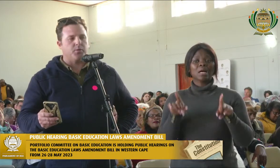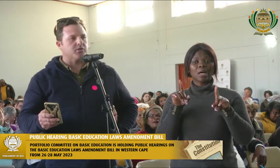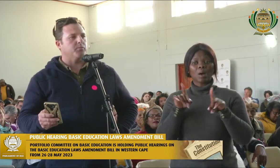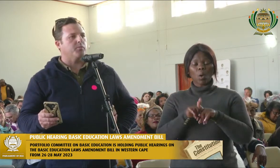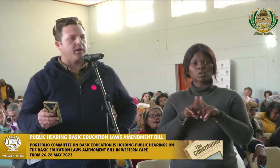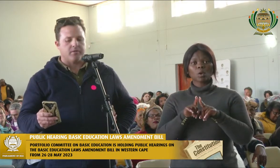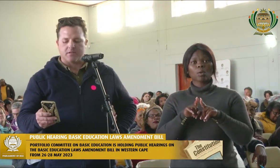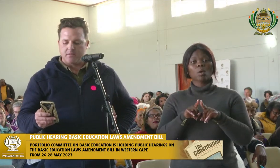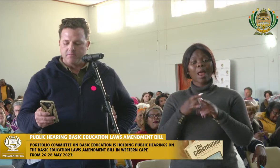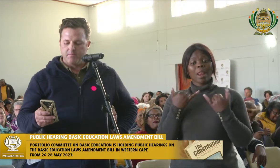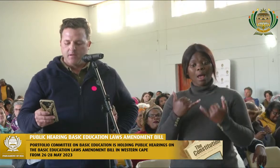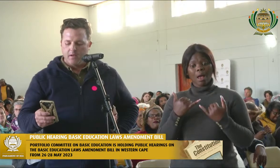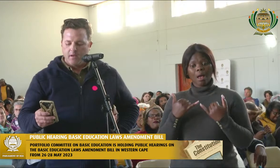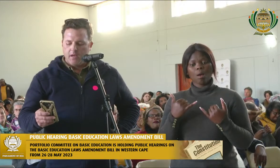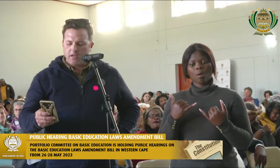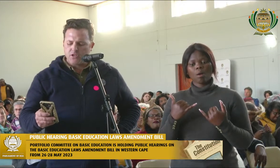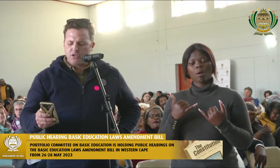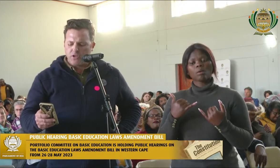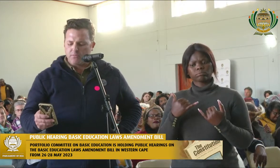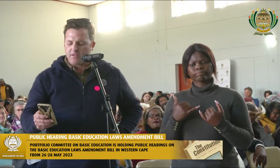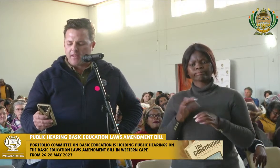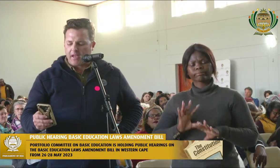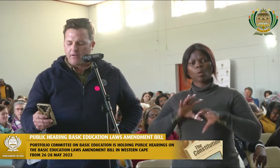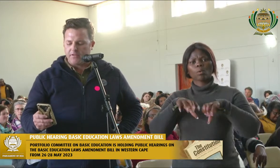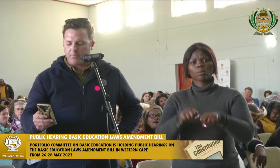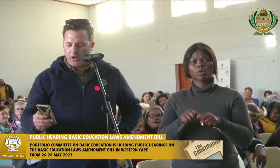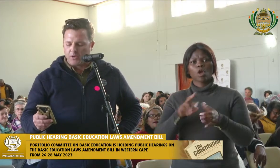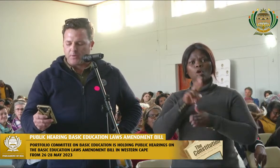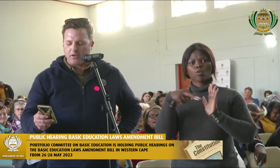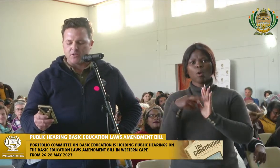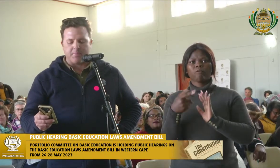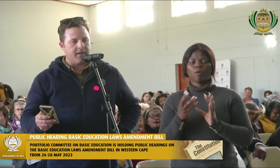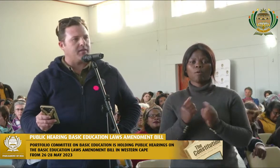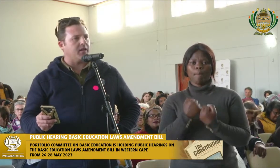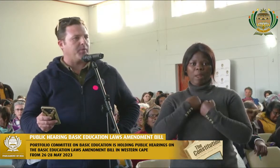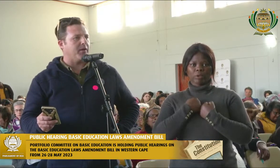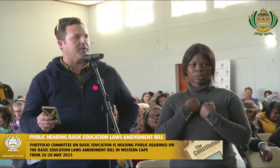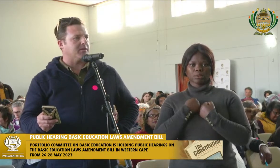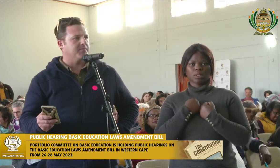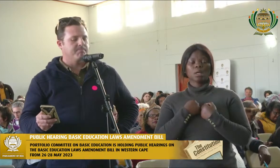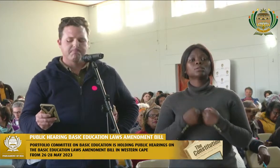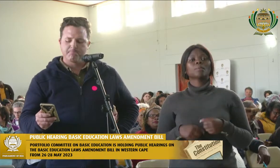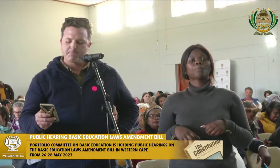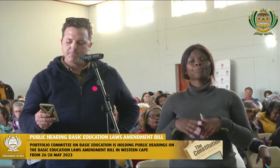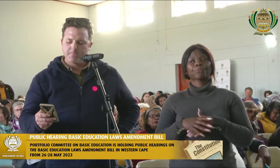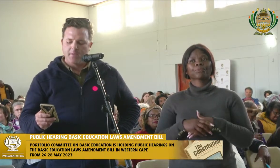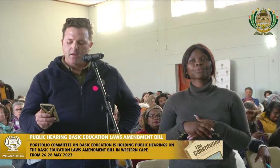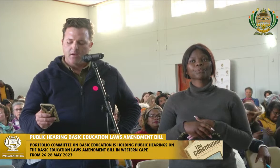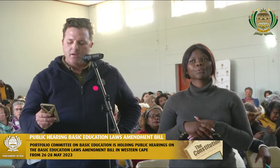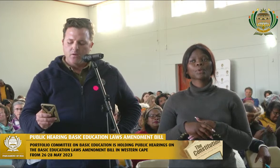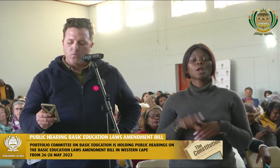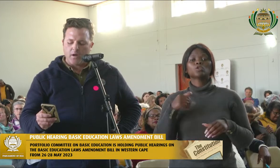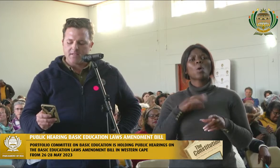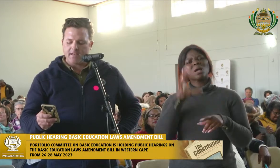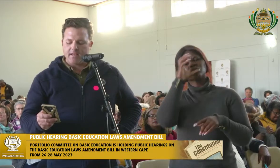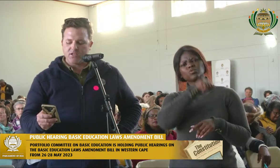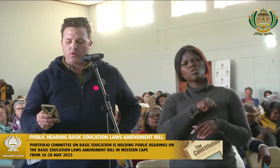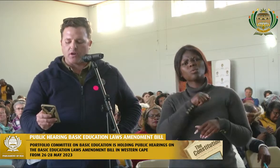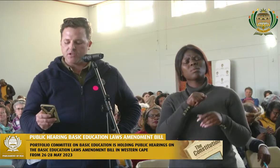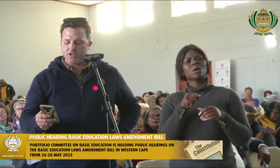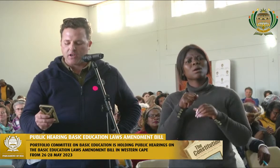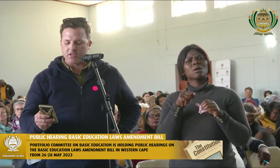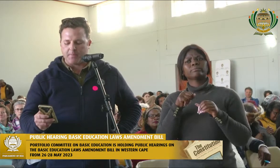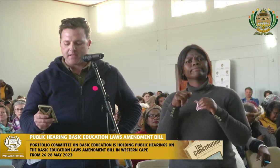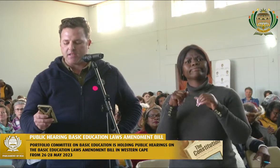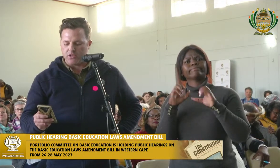of responsible parents. It assumes that the head of department knows better than a parent what is in his